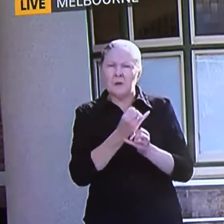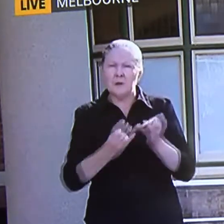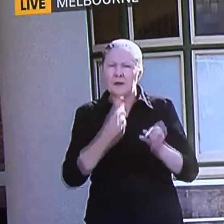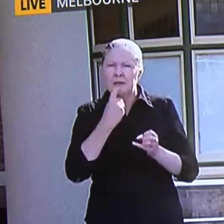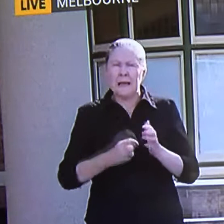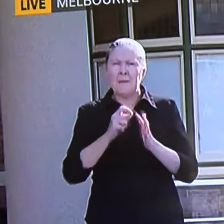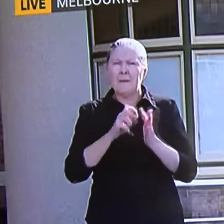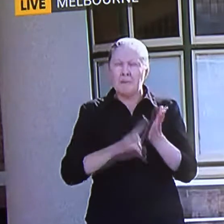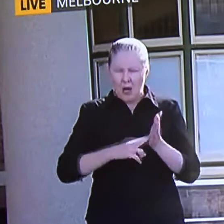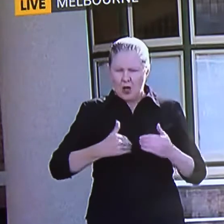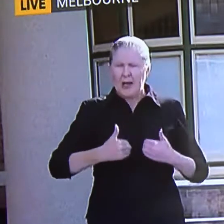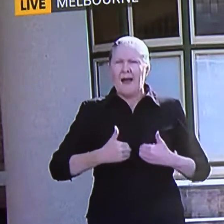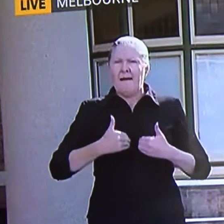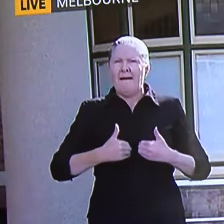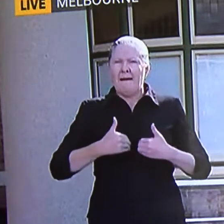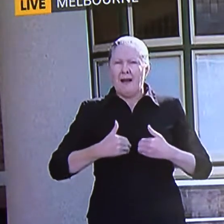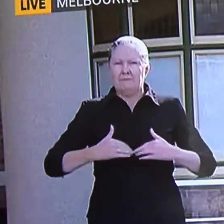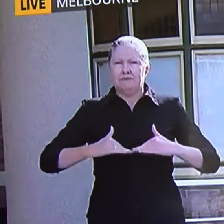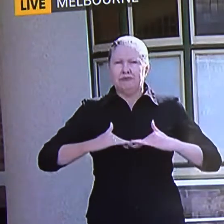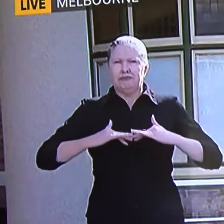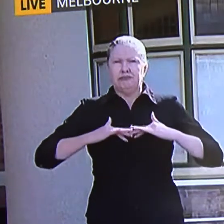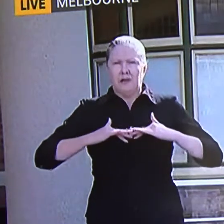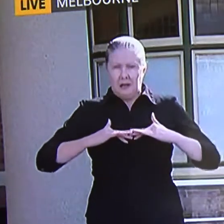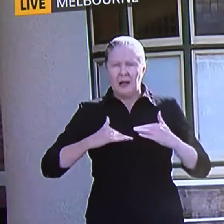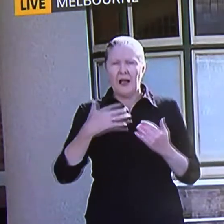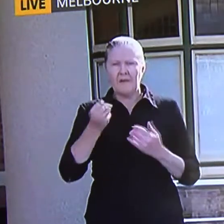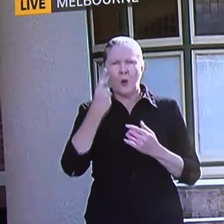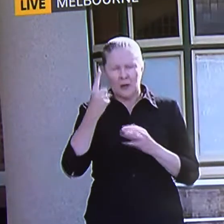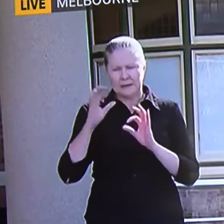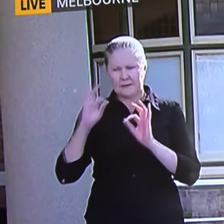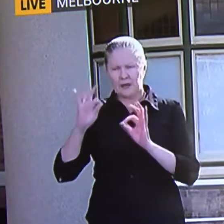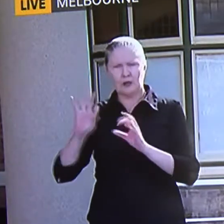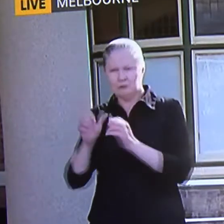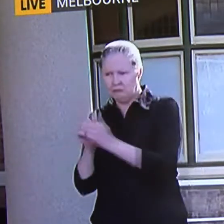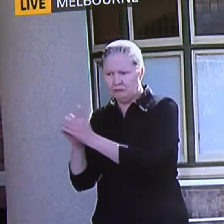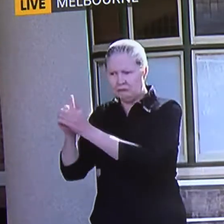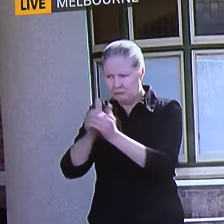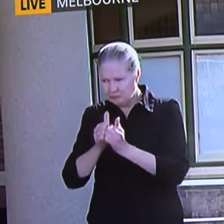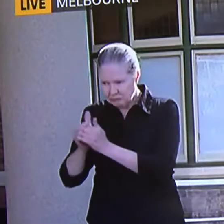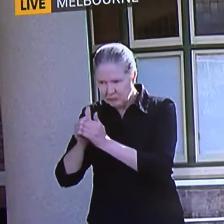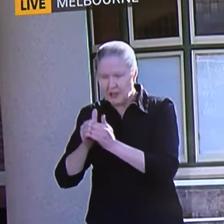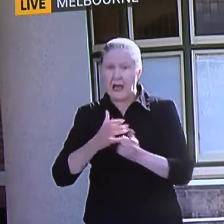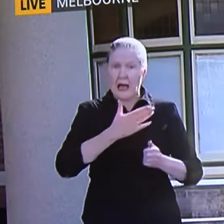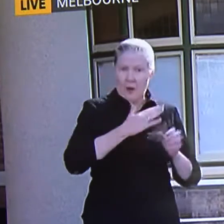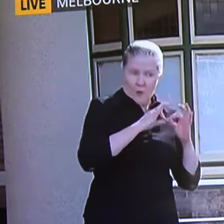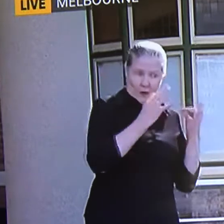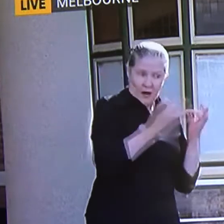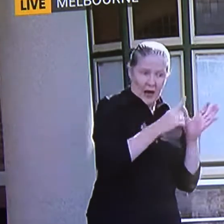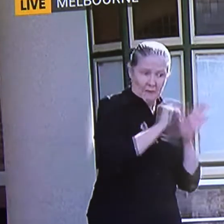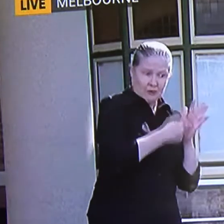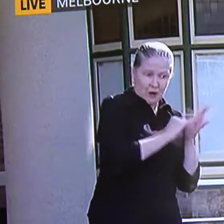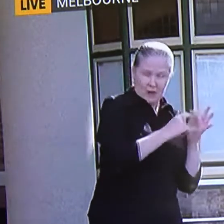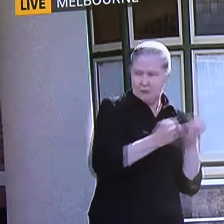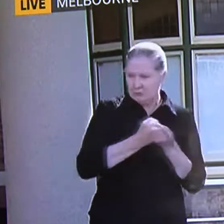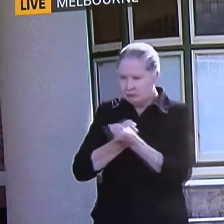the international network or clinical trial network called REMAP-CAT. APRISE has supported REMAP-CAT from the beginning,